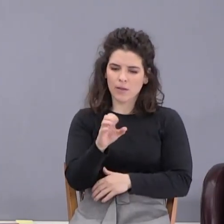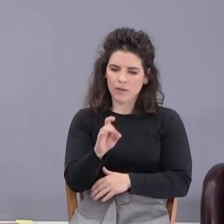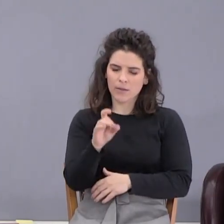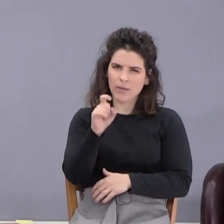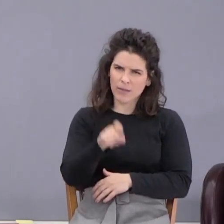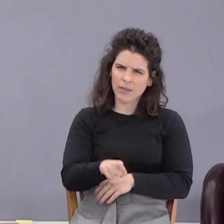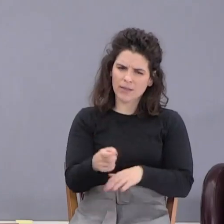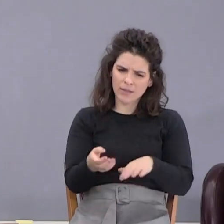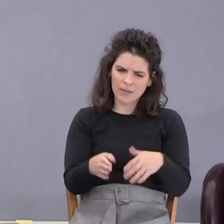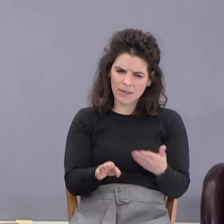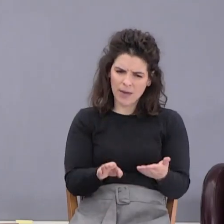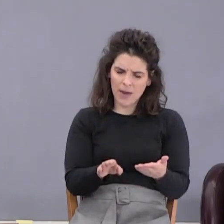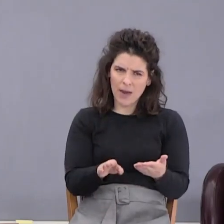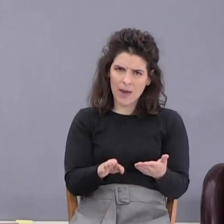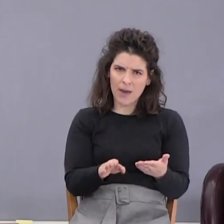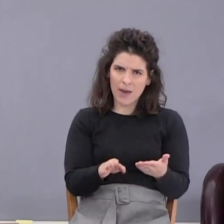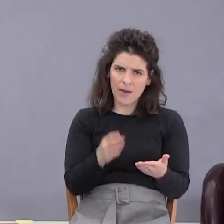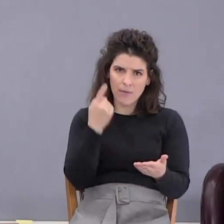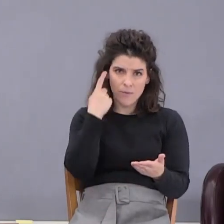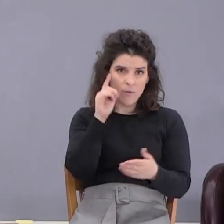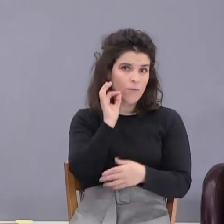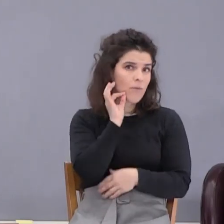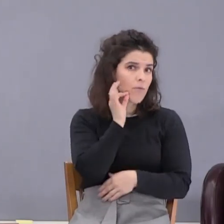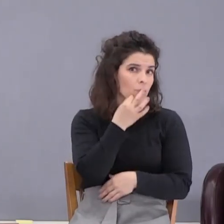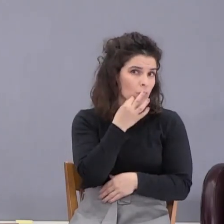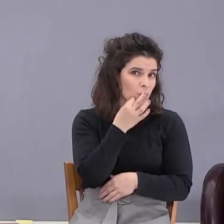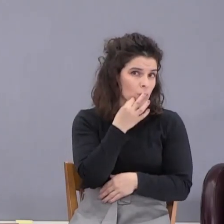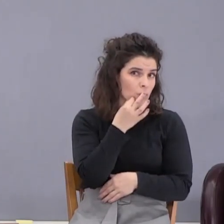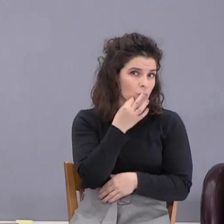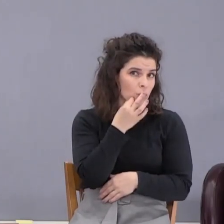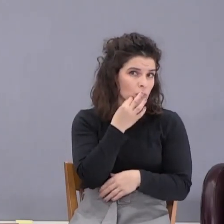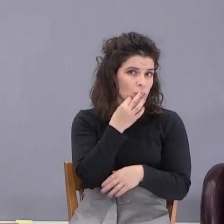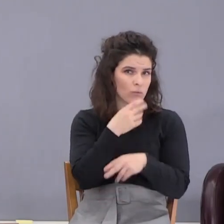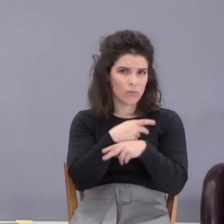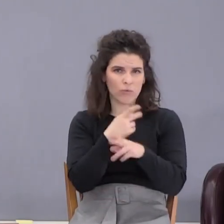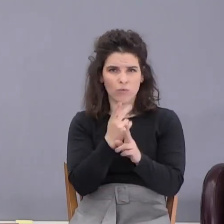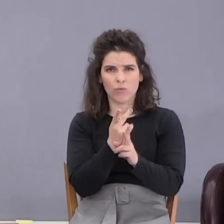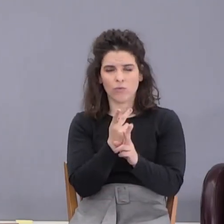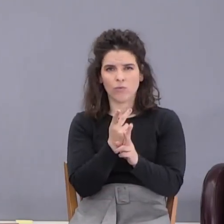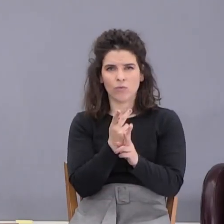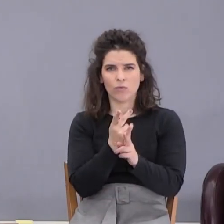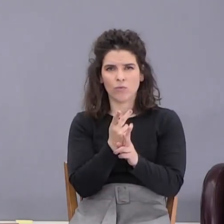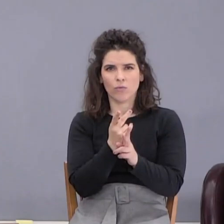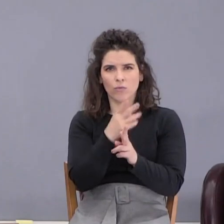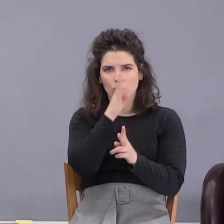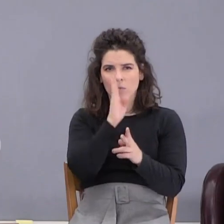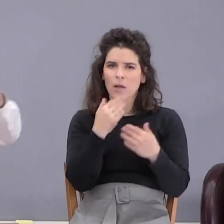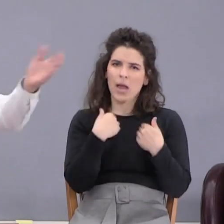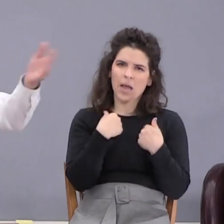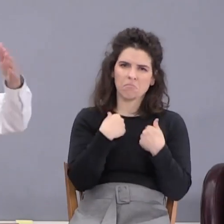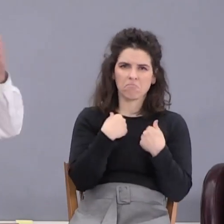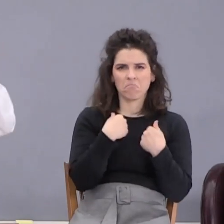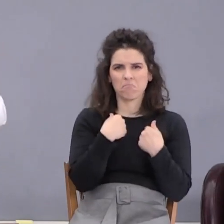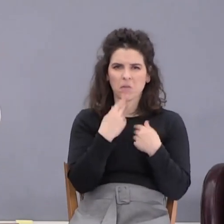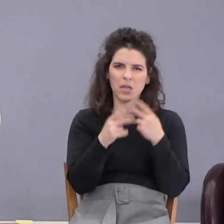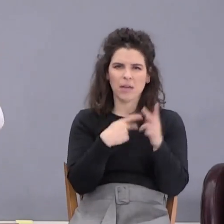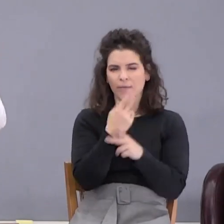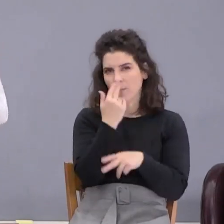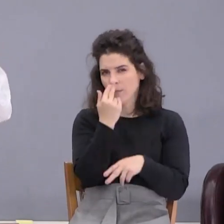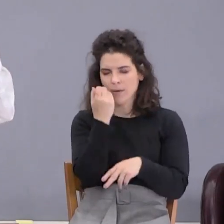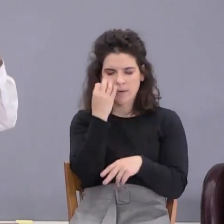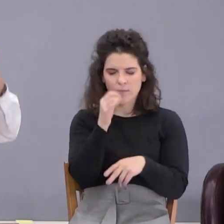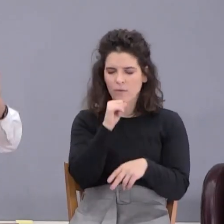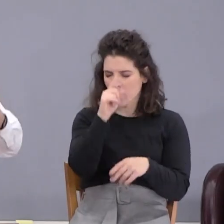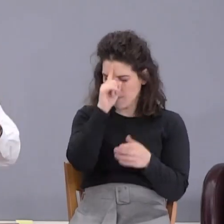die in order for fruit to be produced, okay? So God has a sense of humor. If the unbeliever would